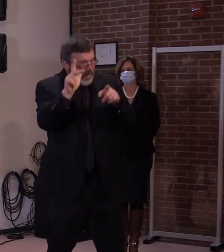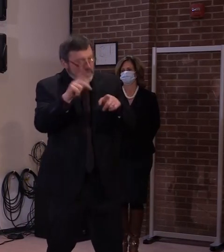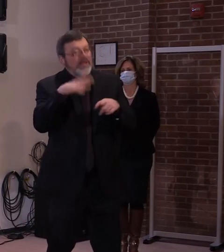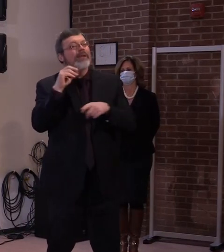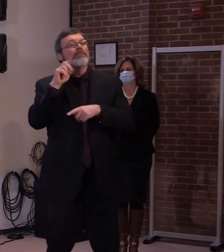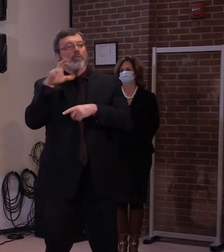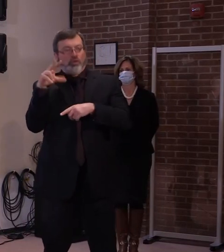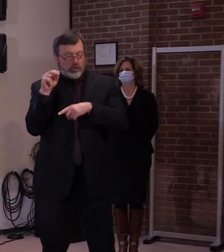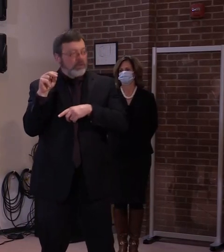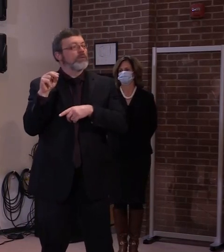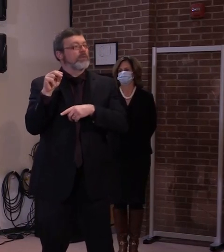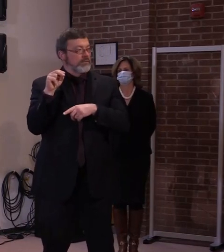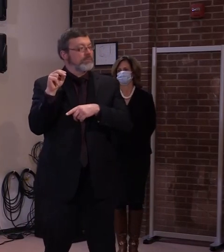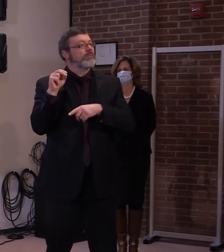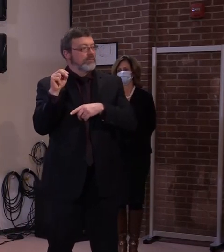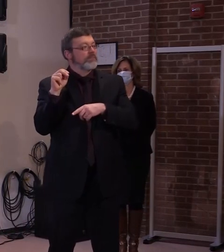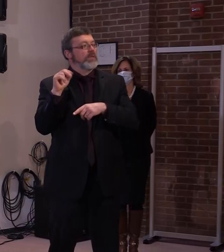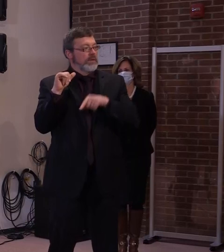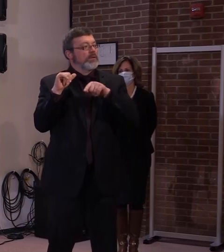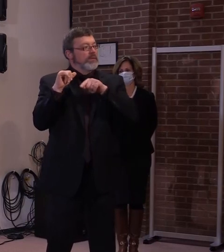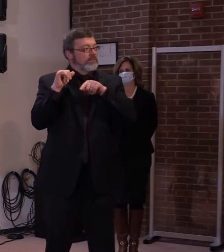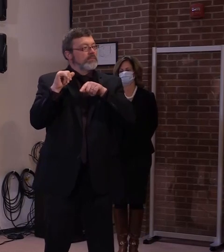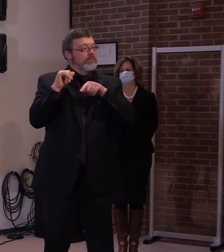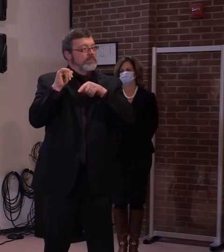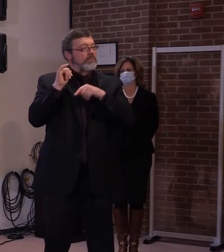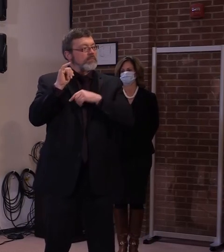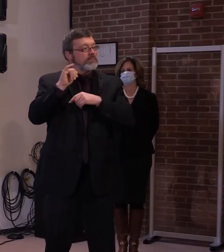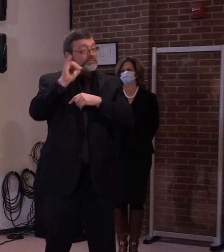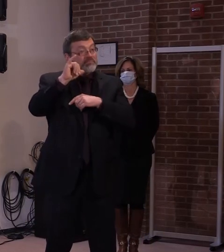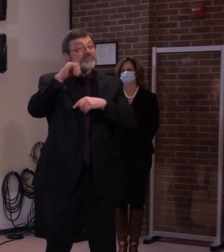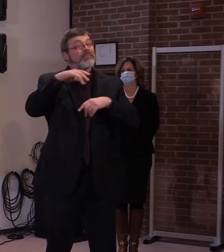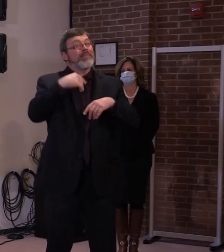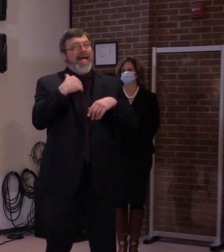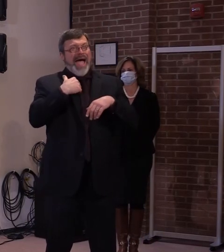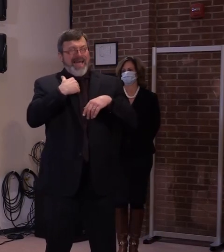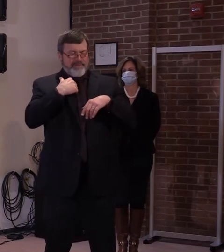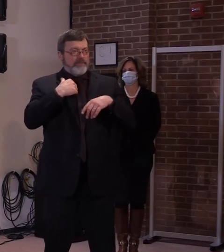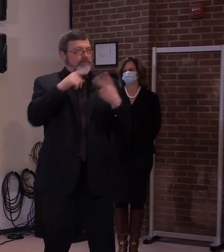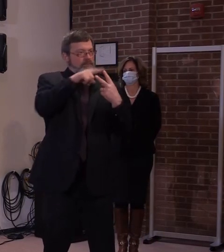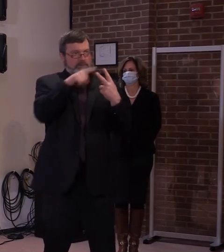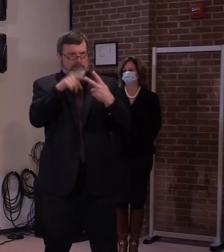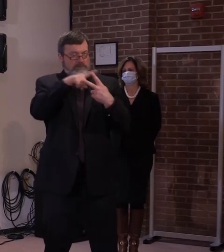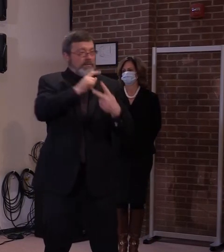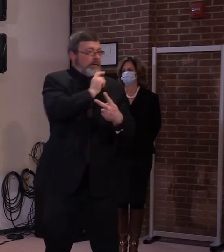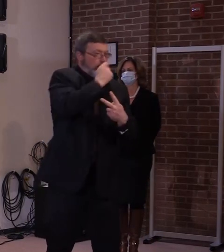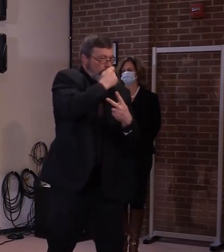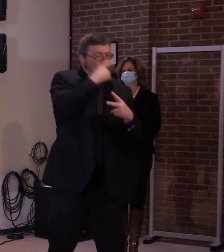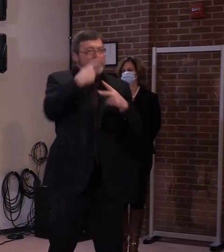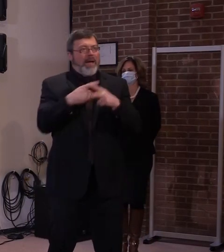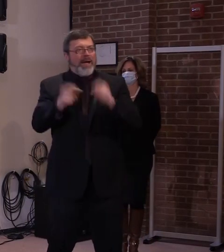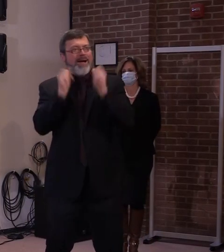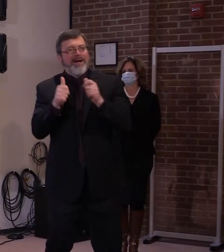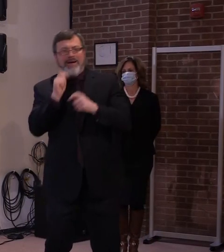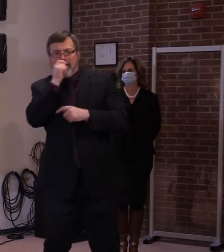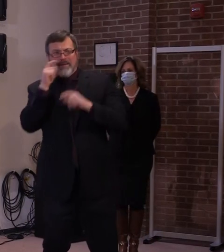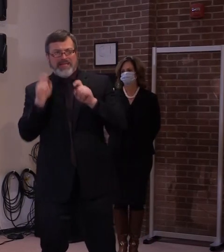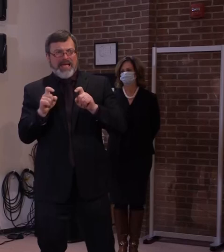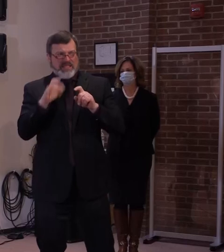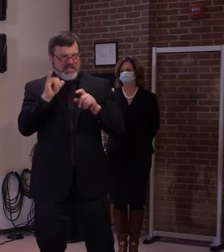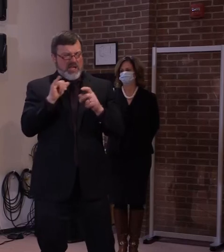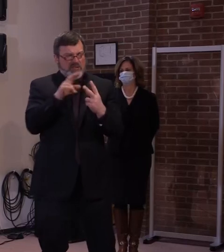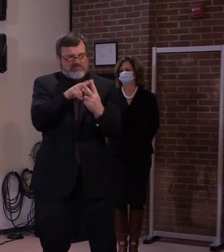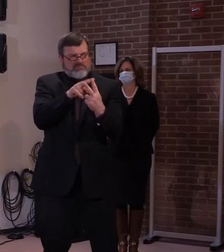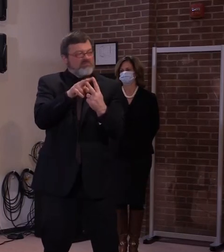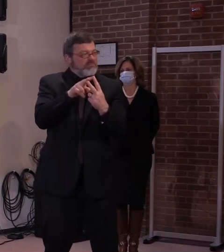offer take-home LAM tests, which are PCR-like tests. You can get the results in about 30 minutes. Please